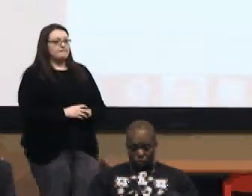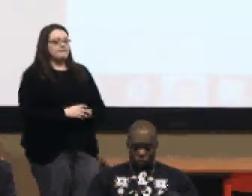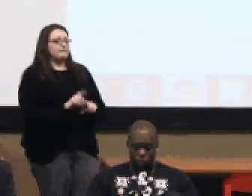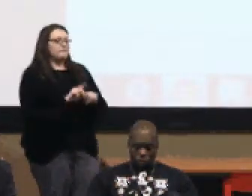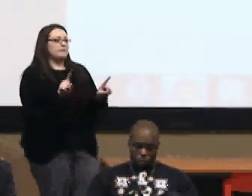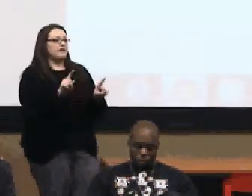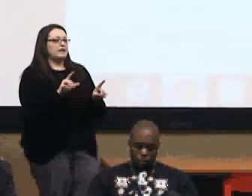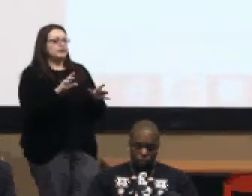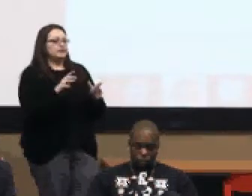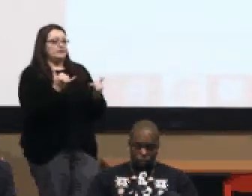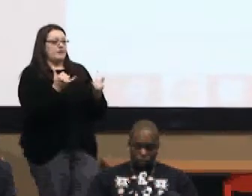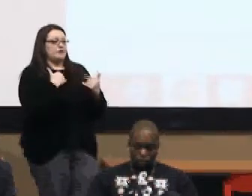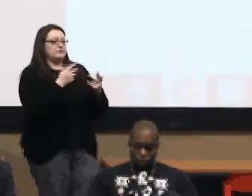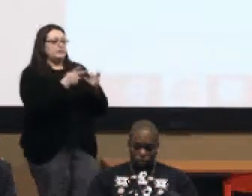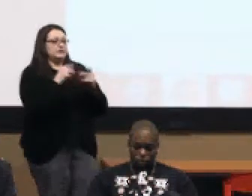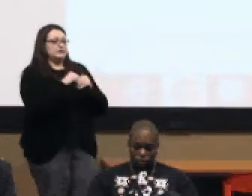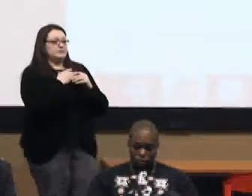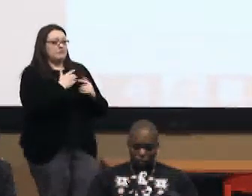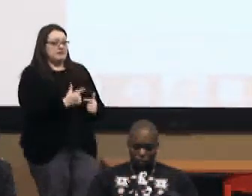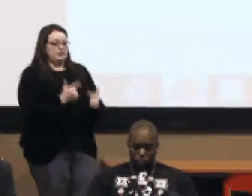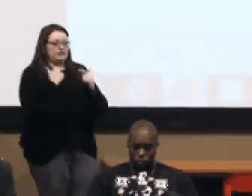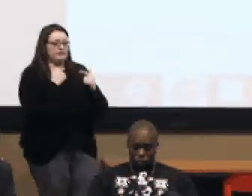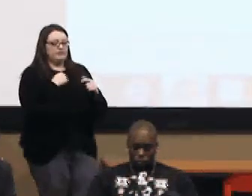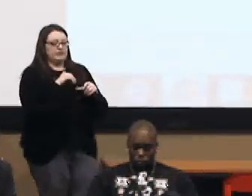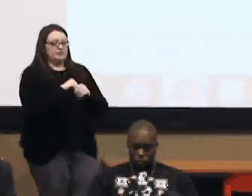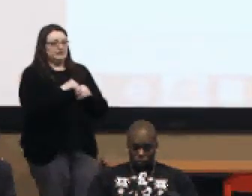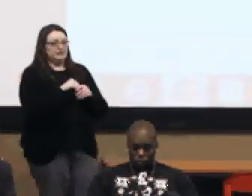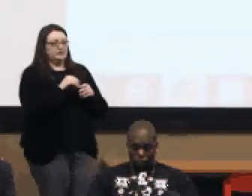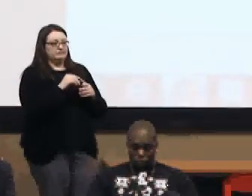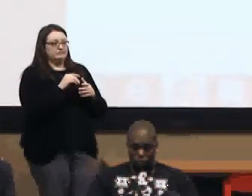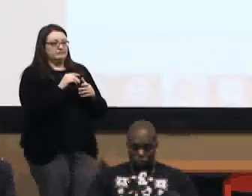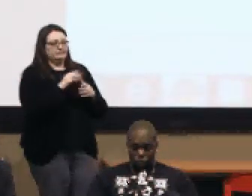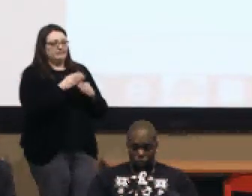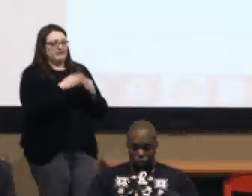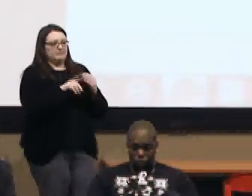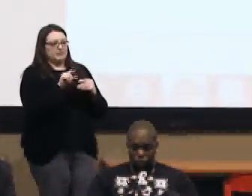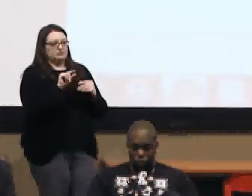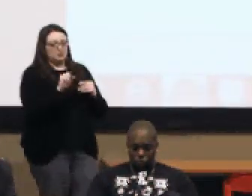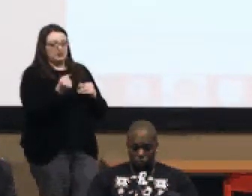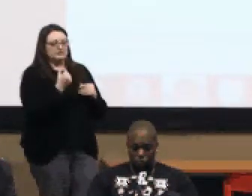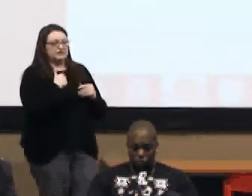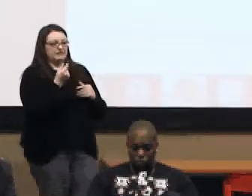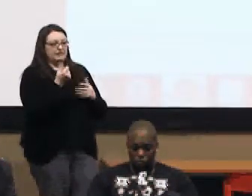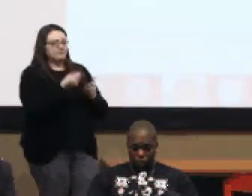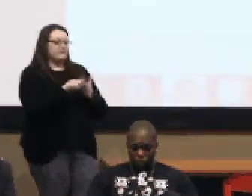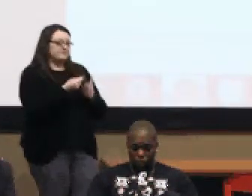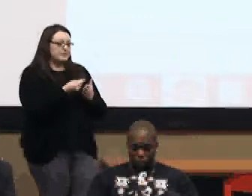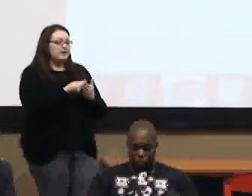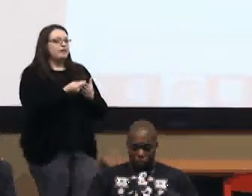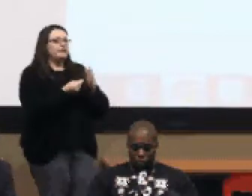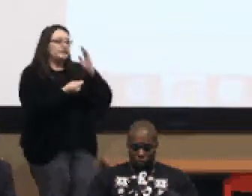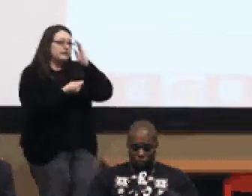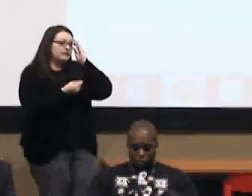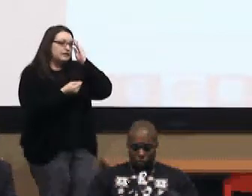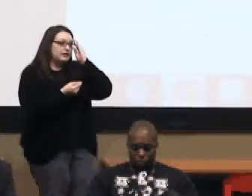But I'm kind of coming to a place right now in my life. I'm in my late 20s. I have a little bit of money.